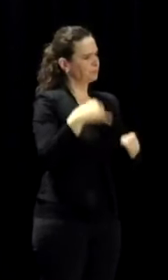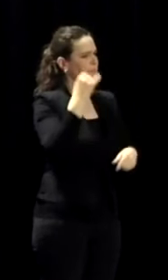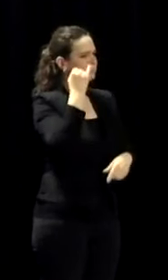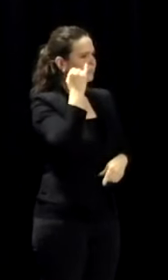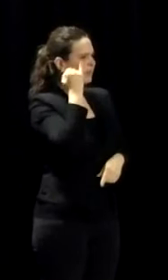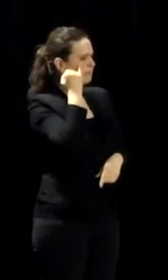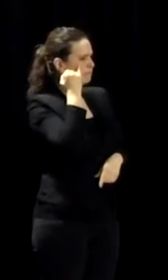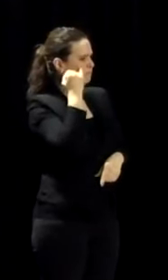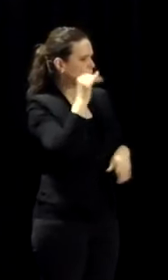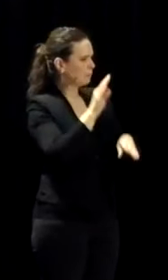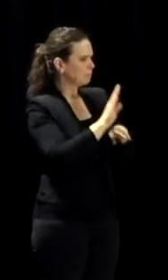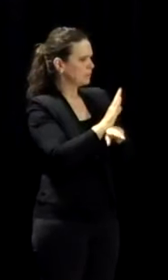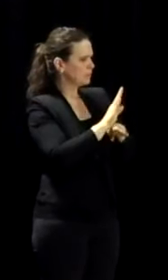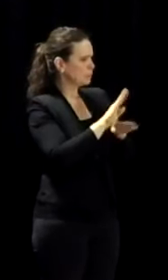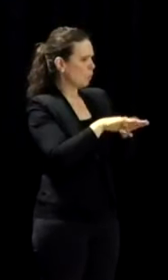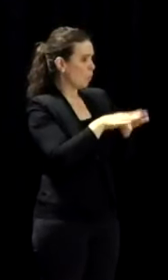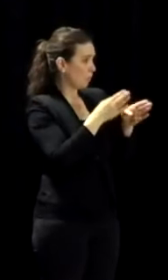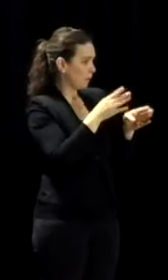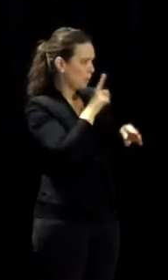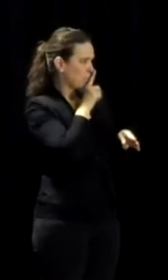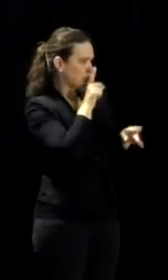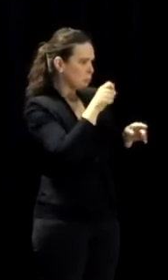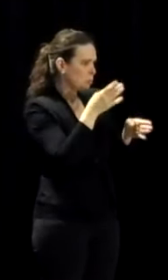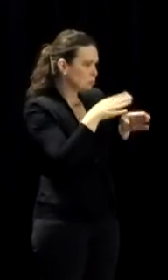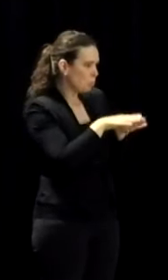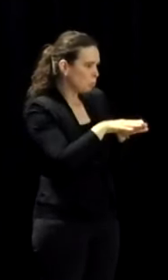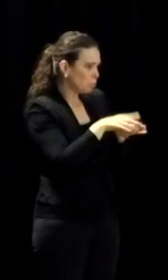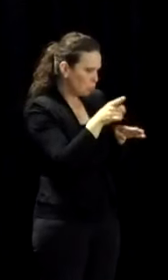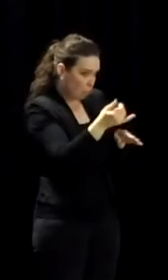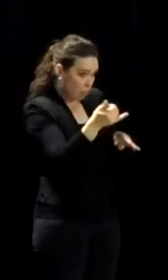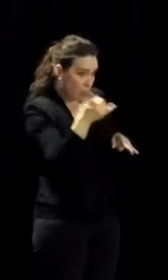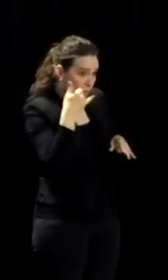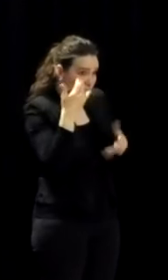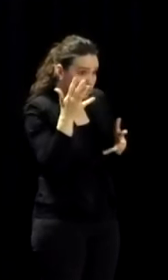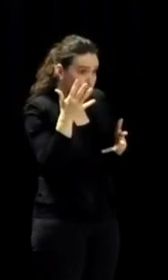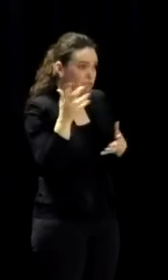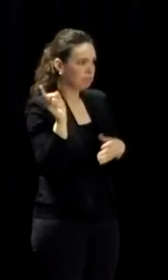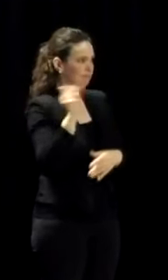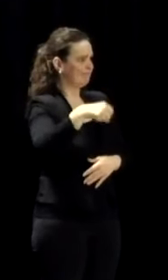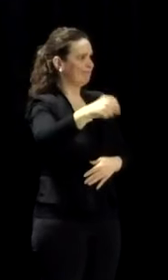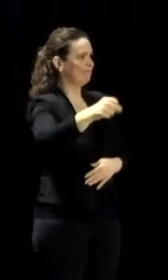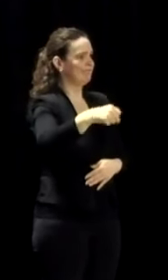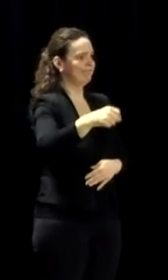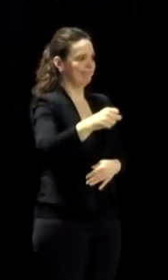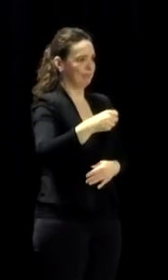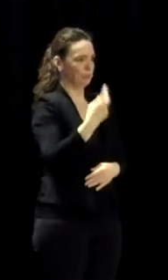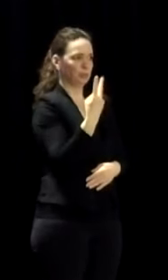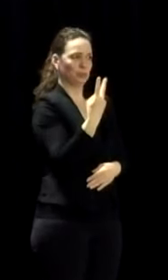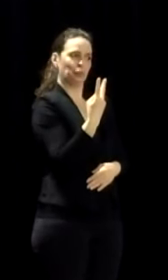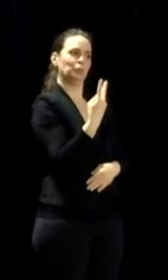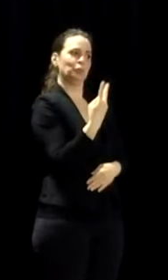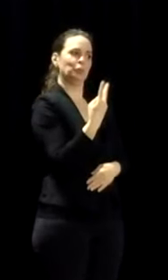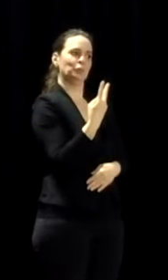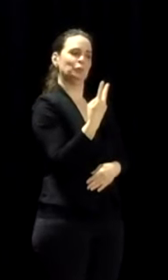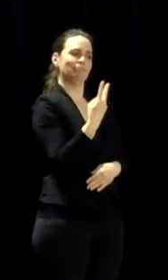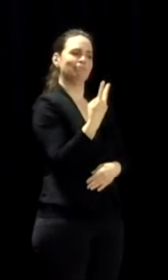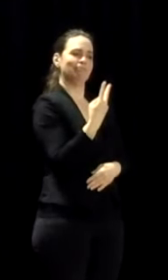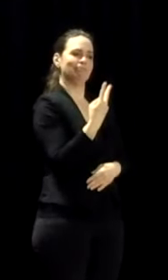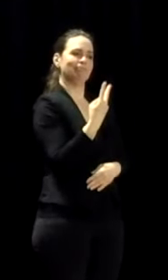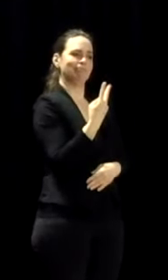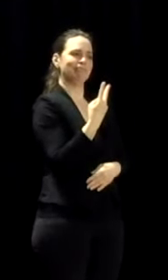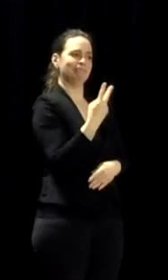received calls, yes, and I can speak for the Syracuse Police Department. They have responded to calls. I can think of at least 2 that I was